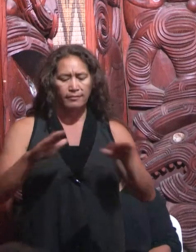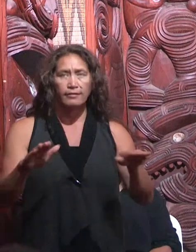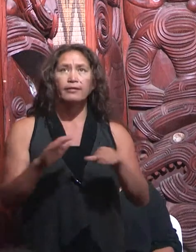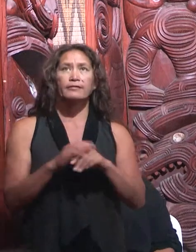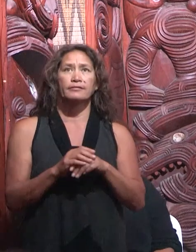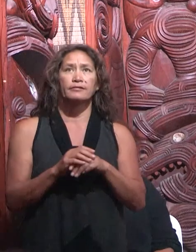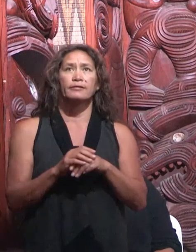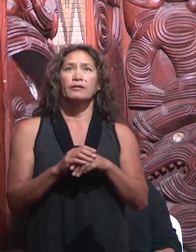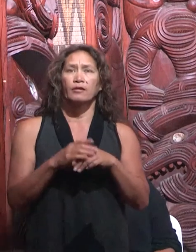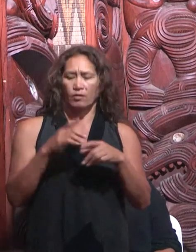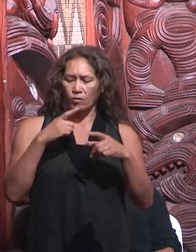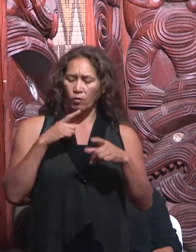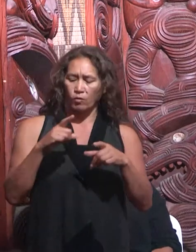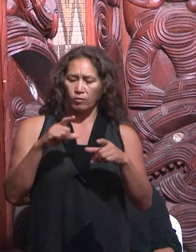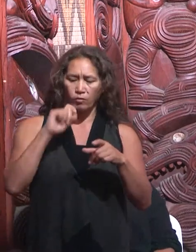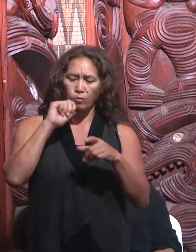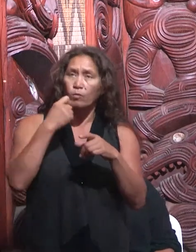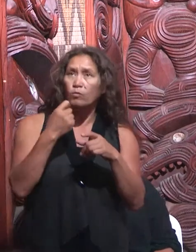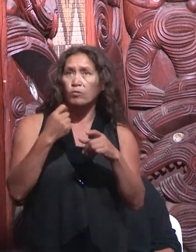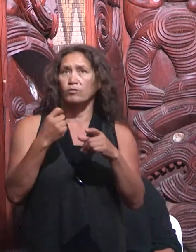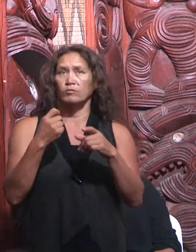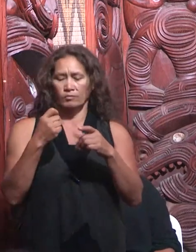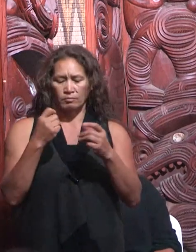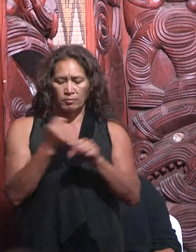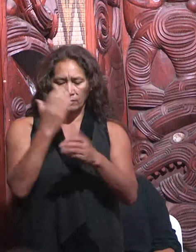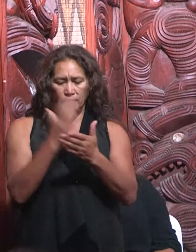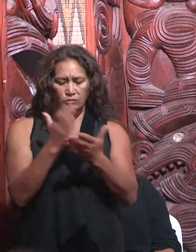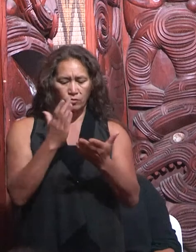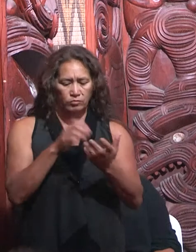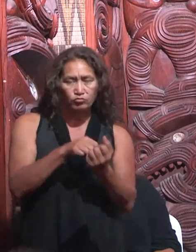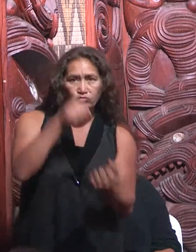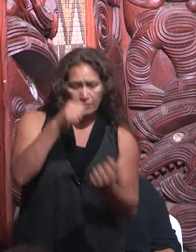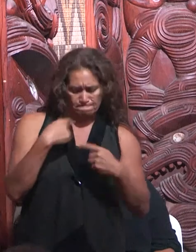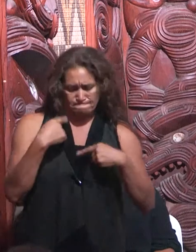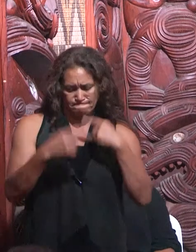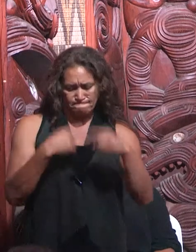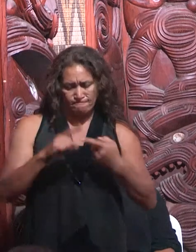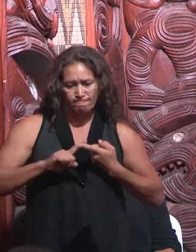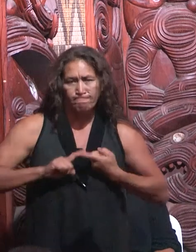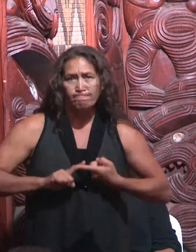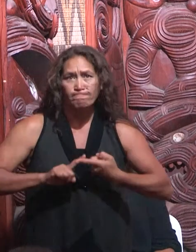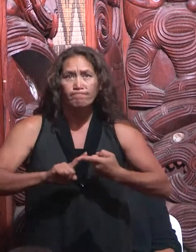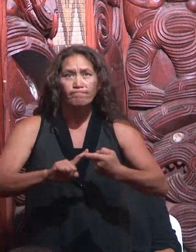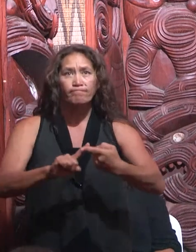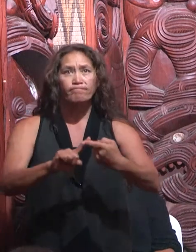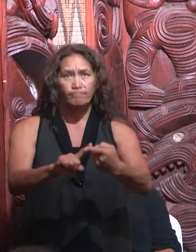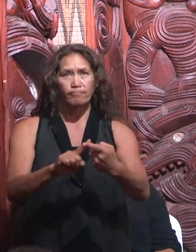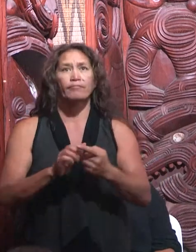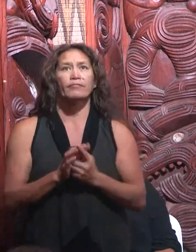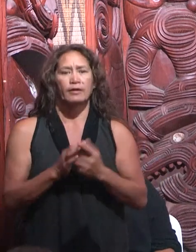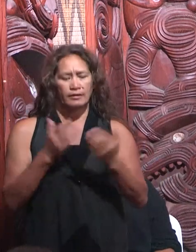tēnei whakamine, e tiro tiro ana ki ngā ātanga huri noa I te ao. Anā